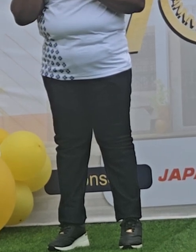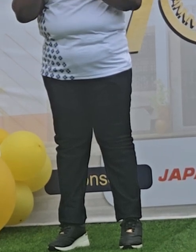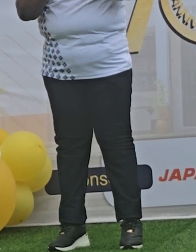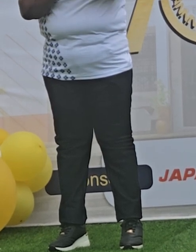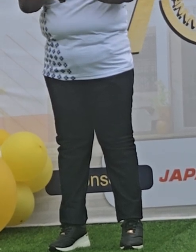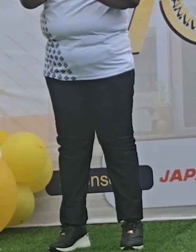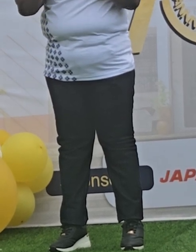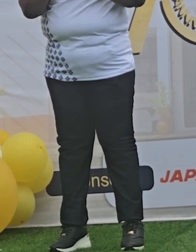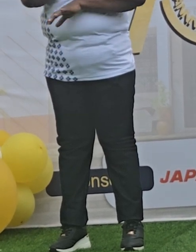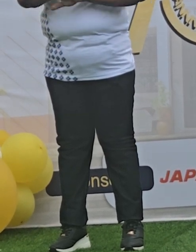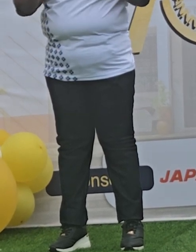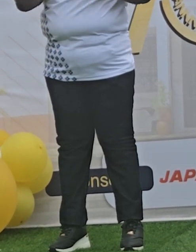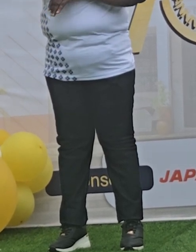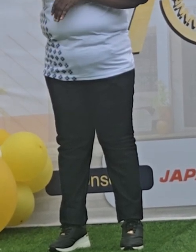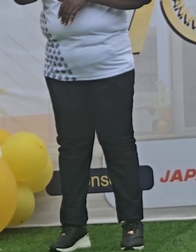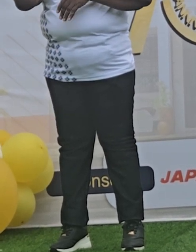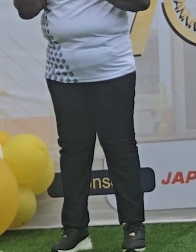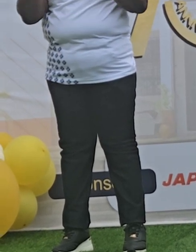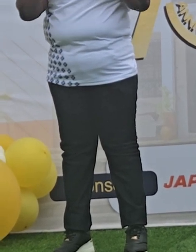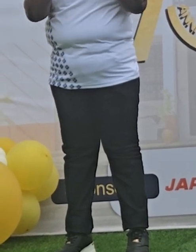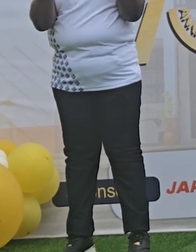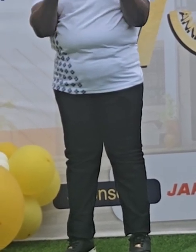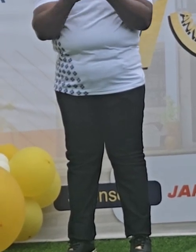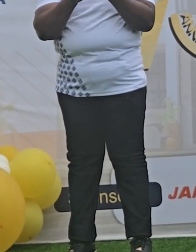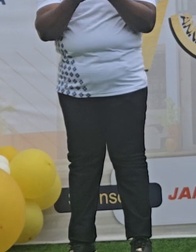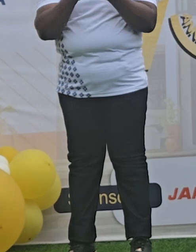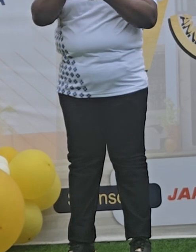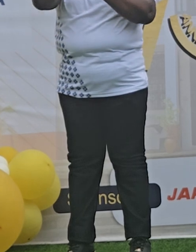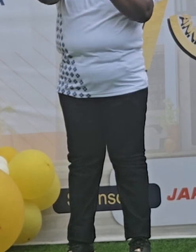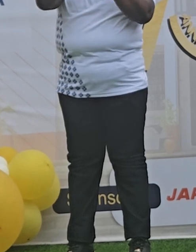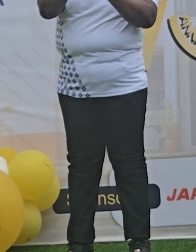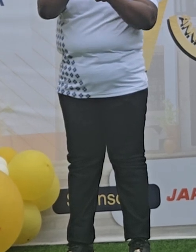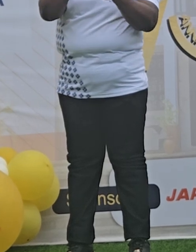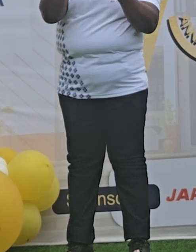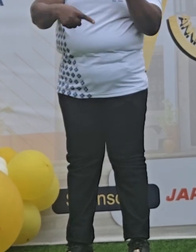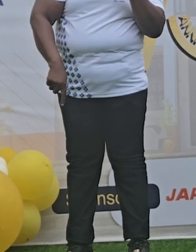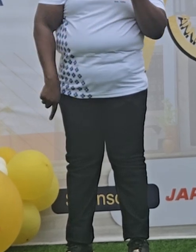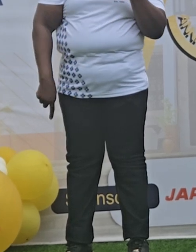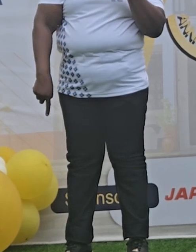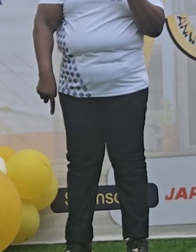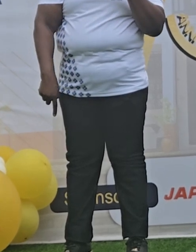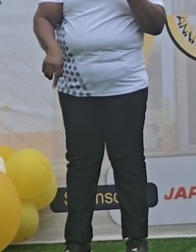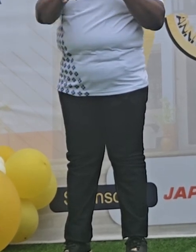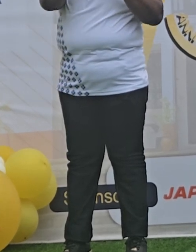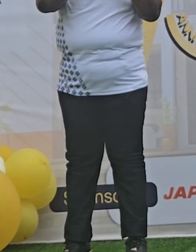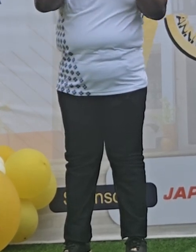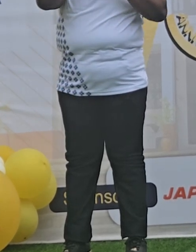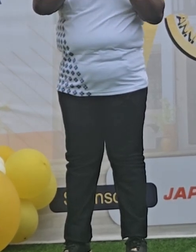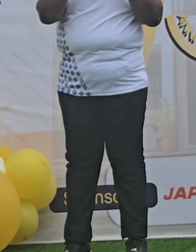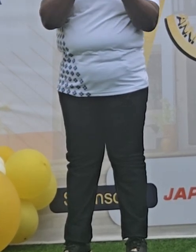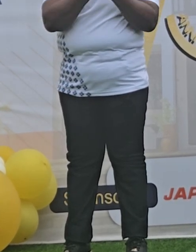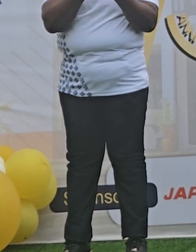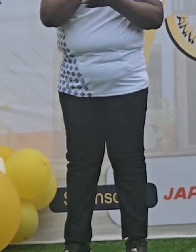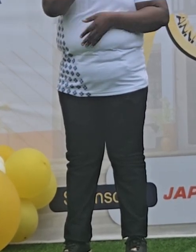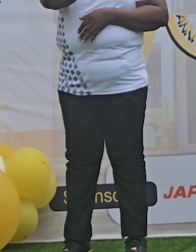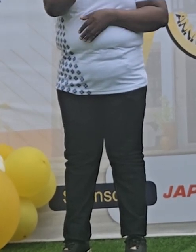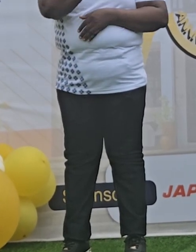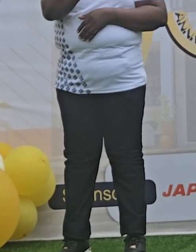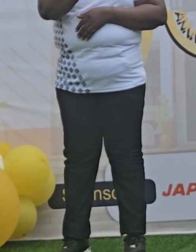should not forget that the department, including the University of Ghana